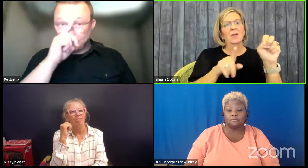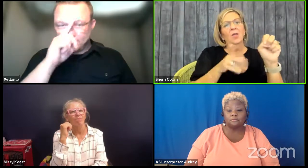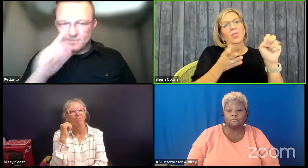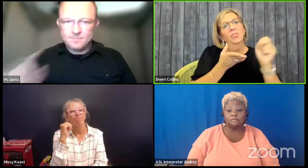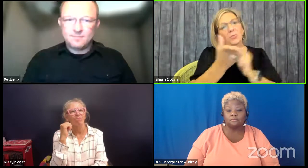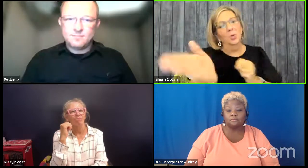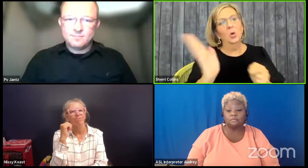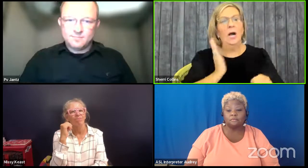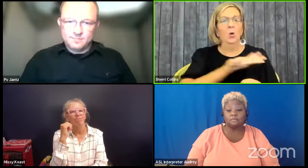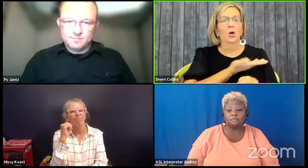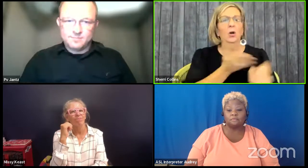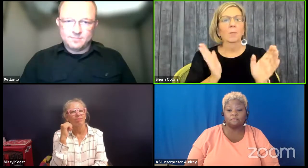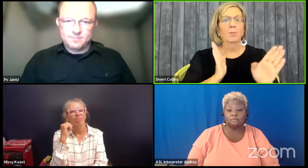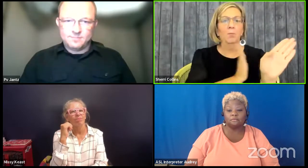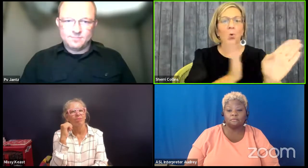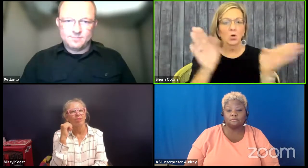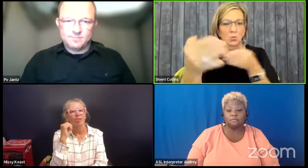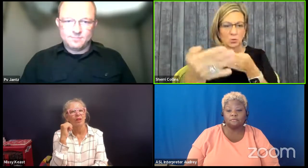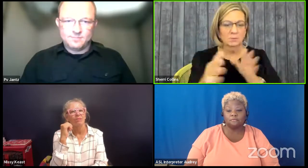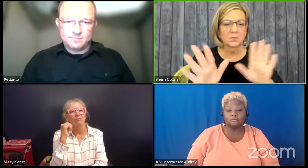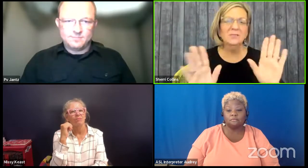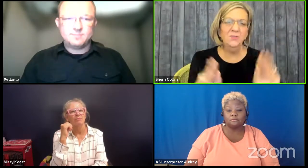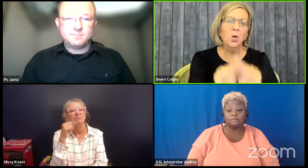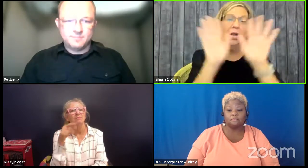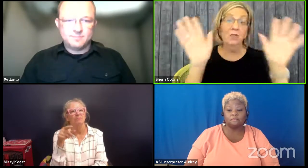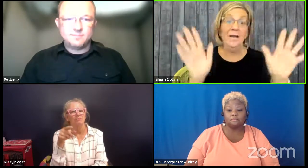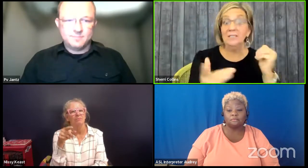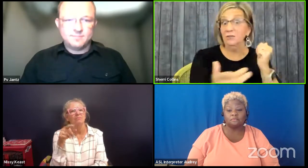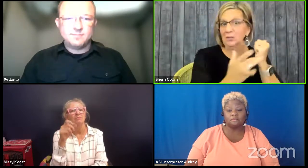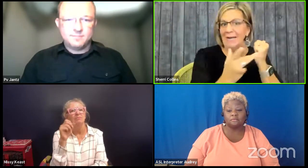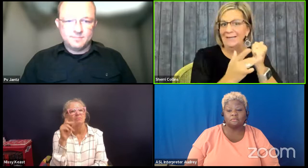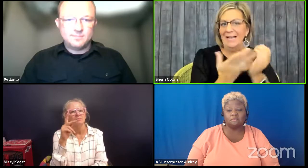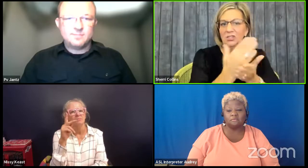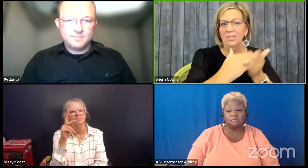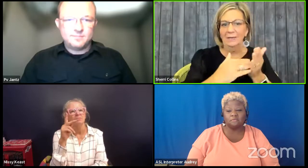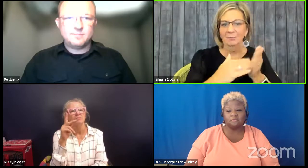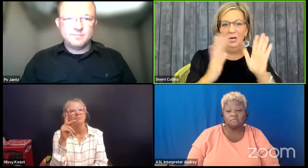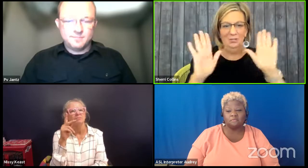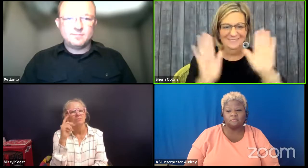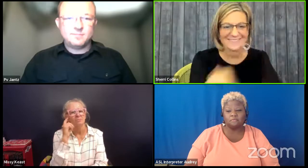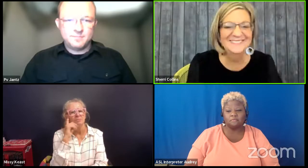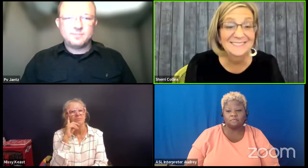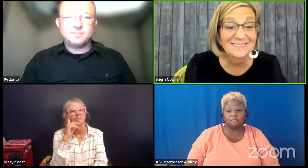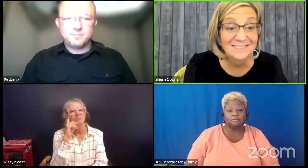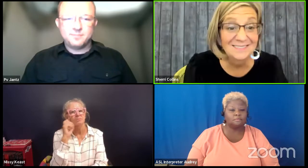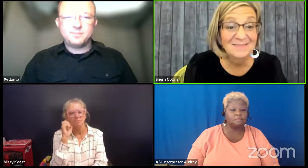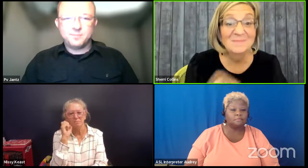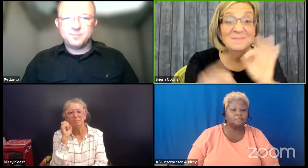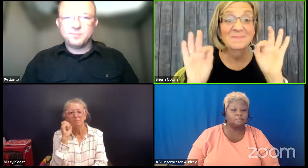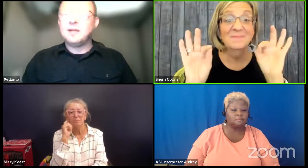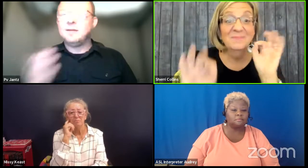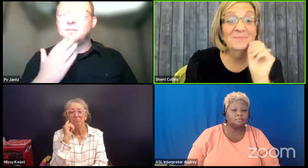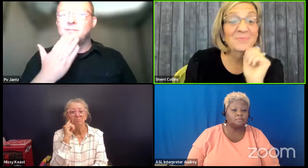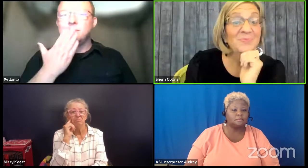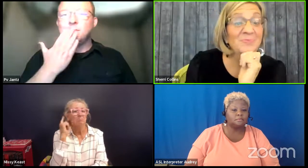live through our boardroom, just for clarification for technology part.